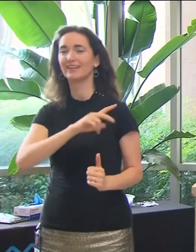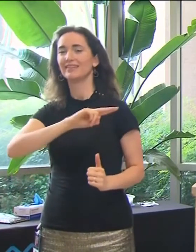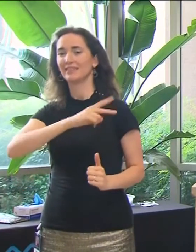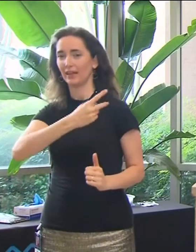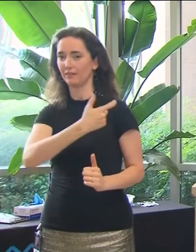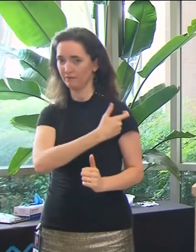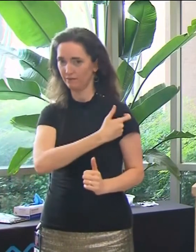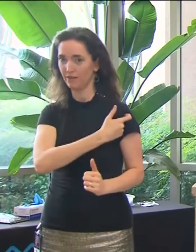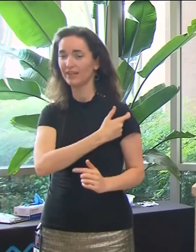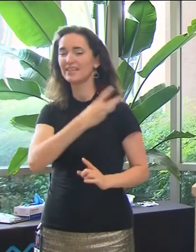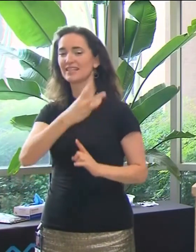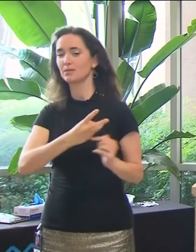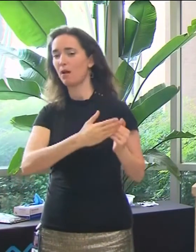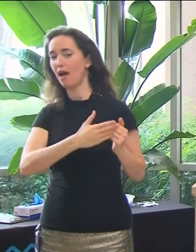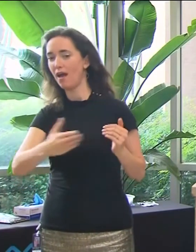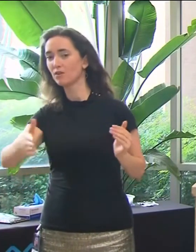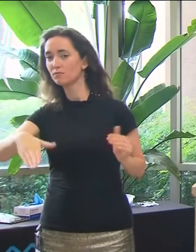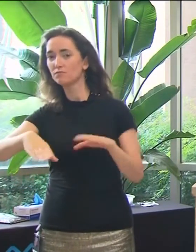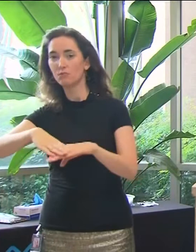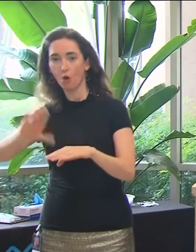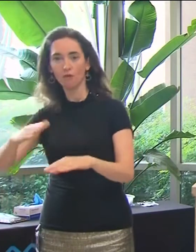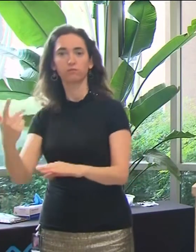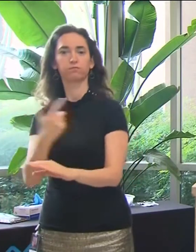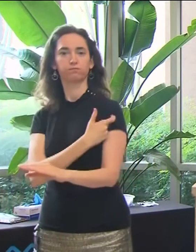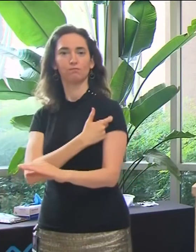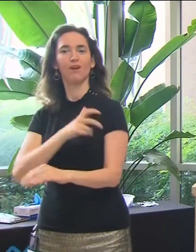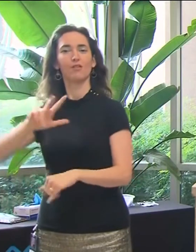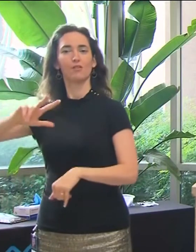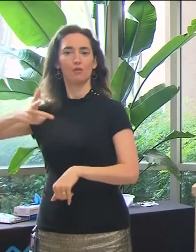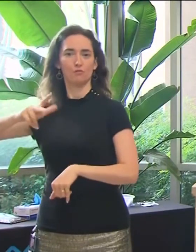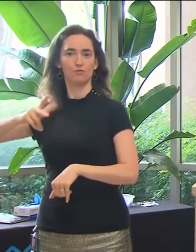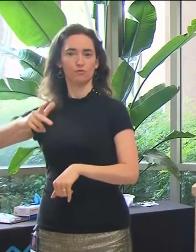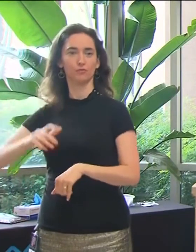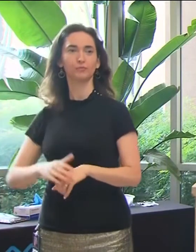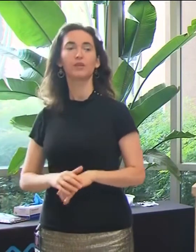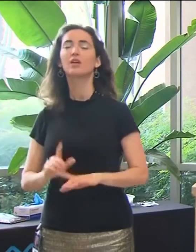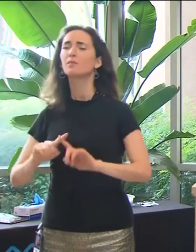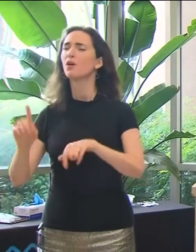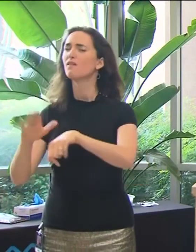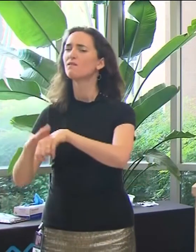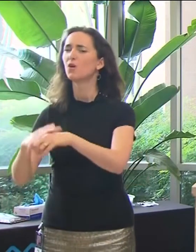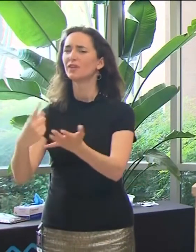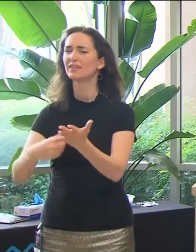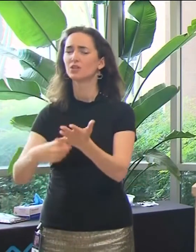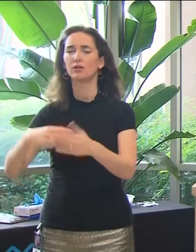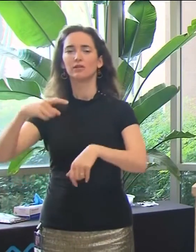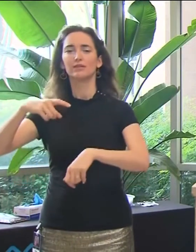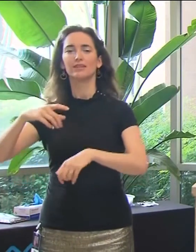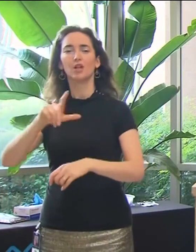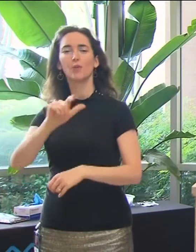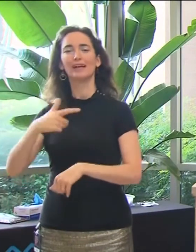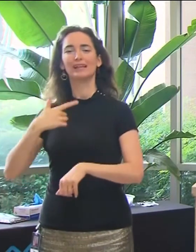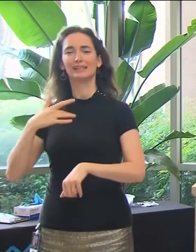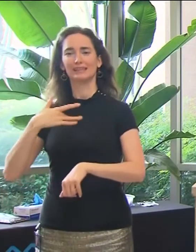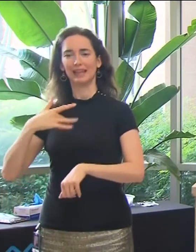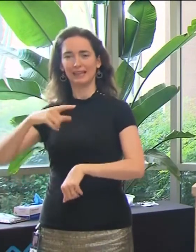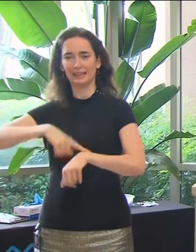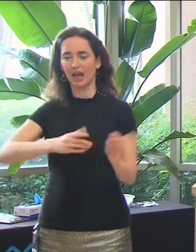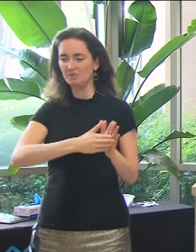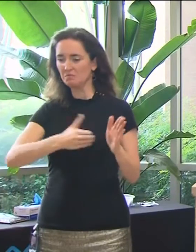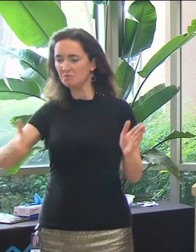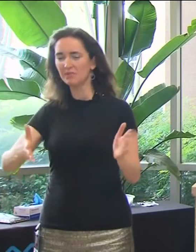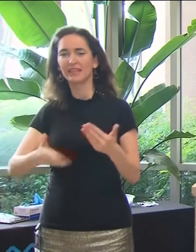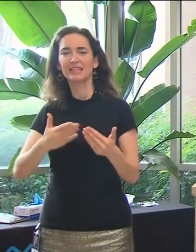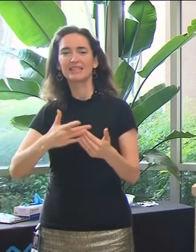we're eligible. We're going to do that. But I want to talk first about flu season in Louisiana. You know, getting your flu shot